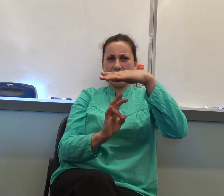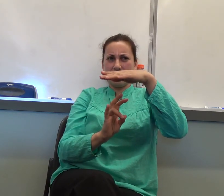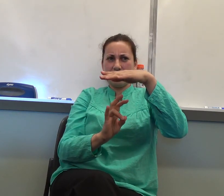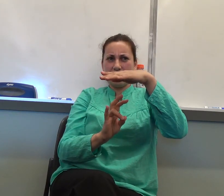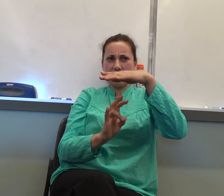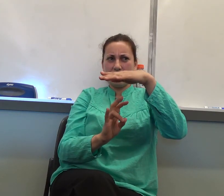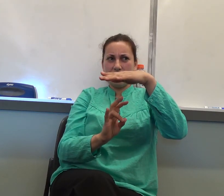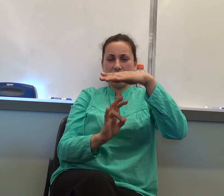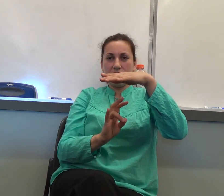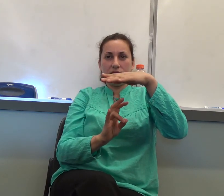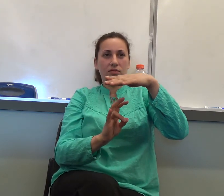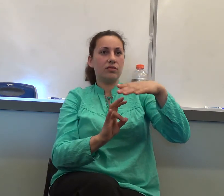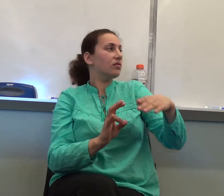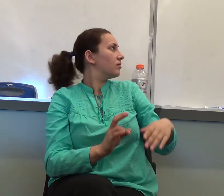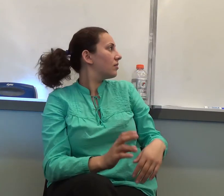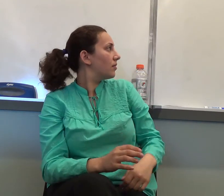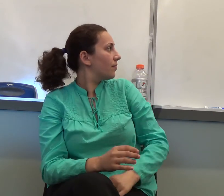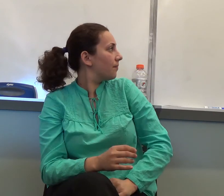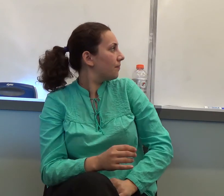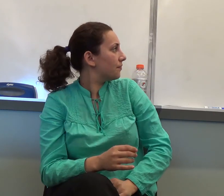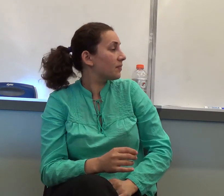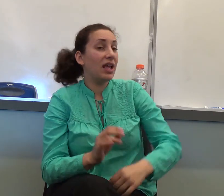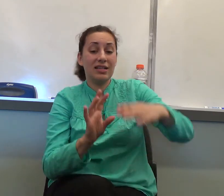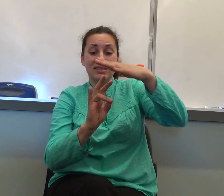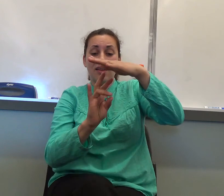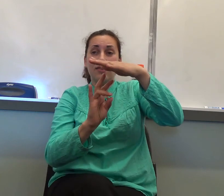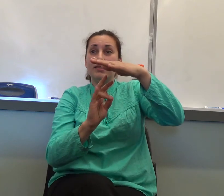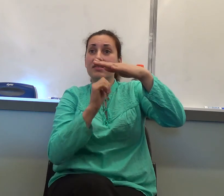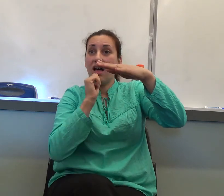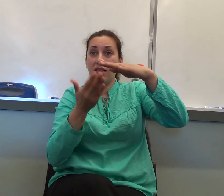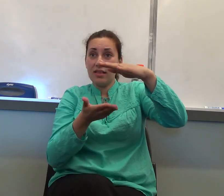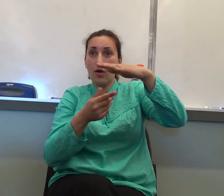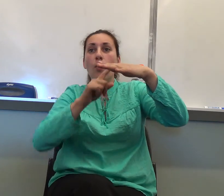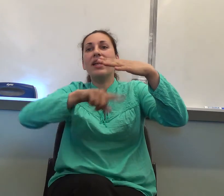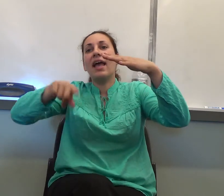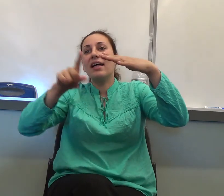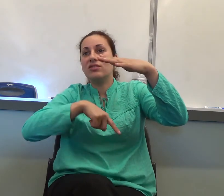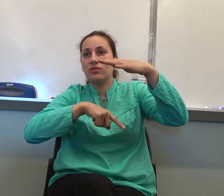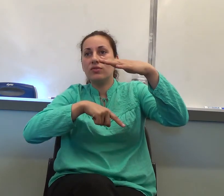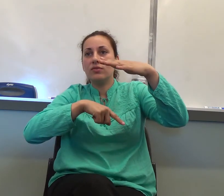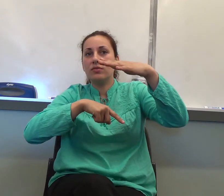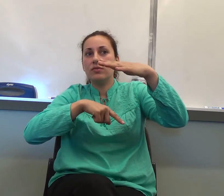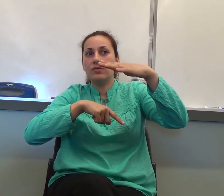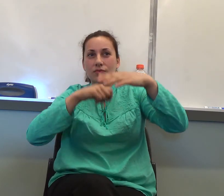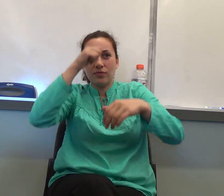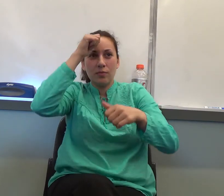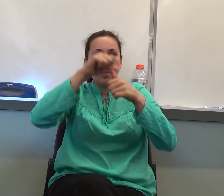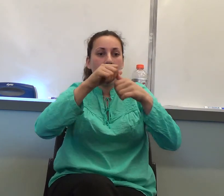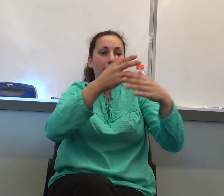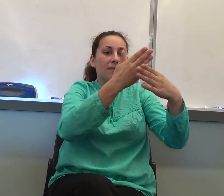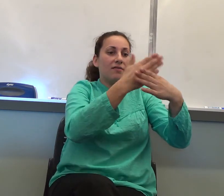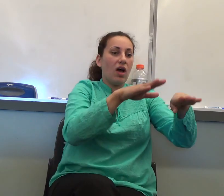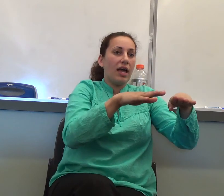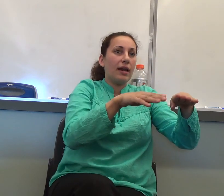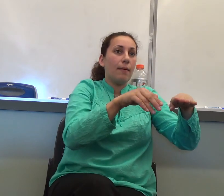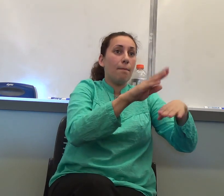over 7? The 7's not on the bottom anymore because we canceled. We divided this by 7, and we divided that by 7. In other